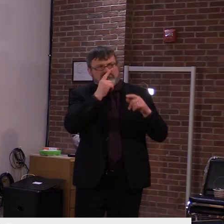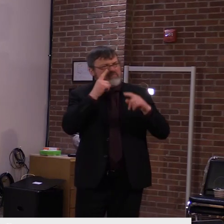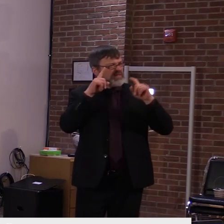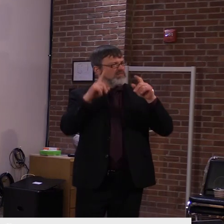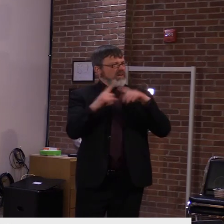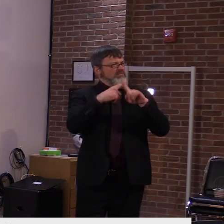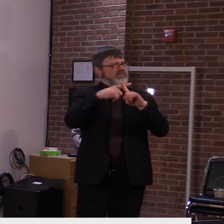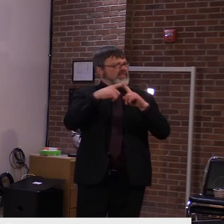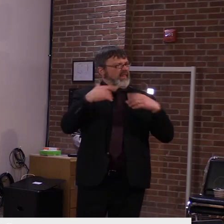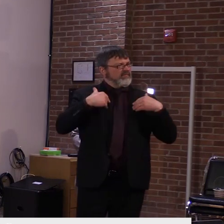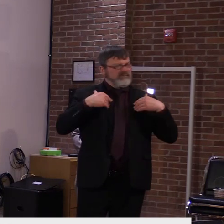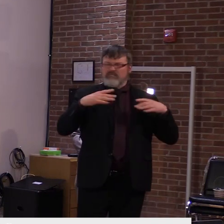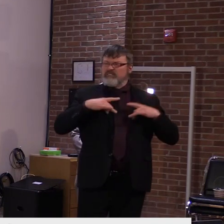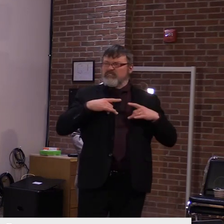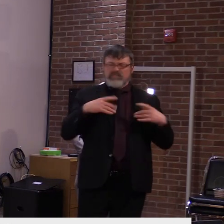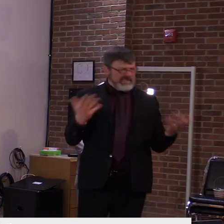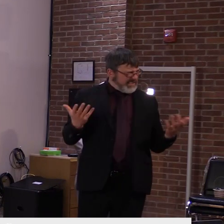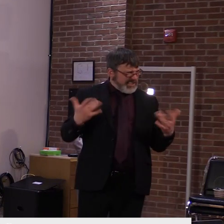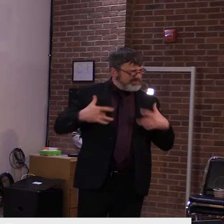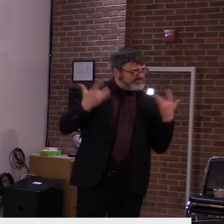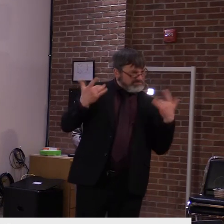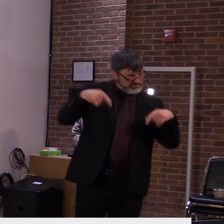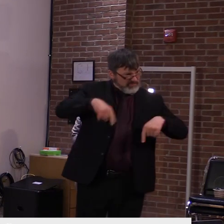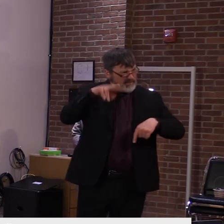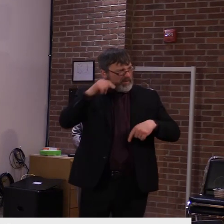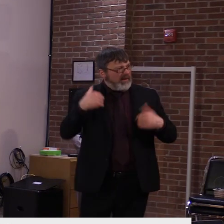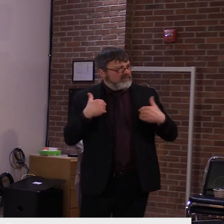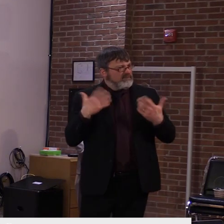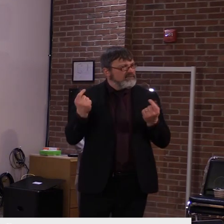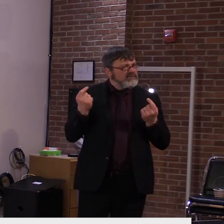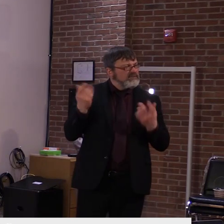period, and then a month later they tested positive?